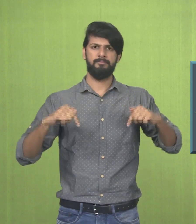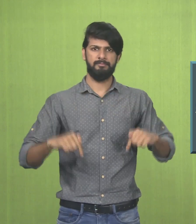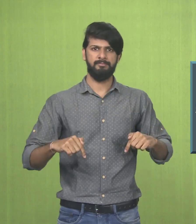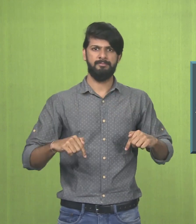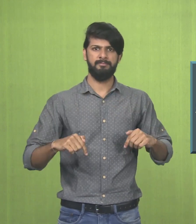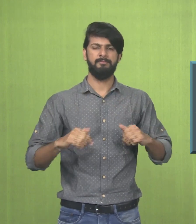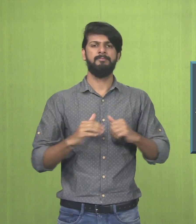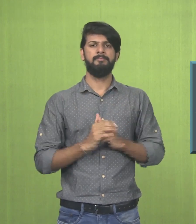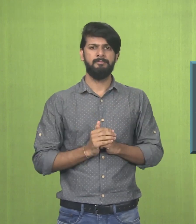signlanguage@nios@ac.in.